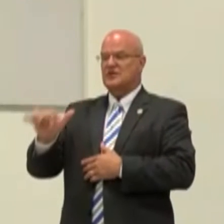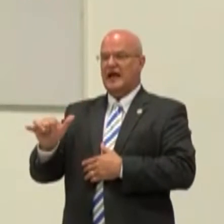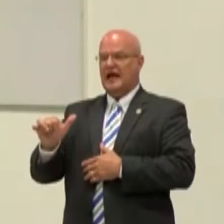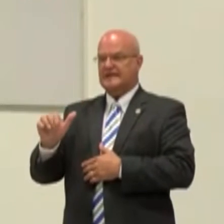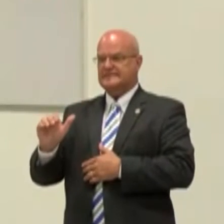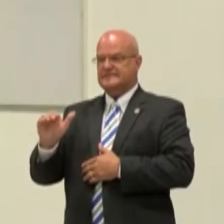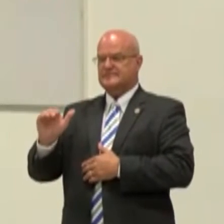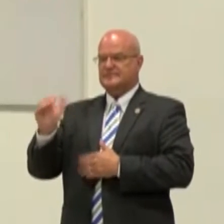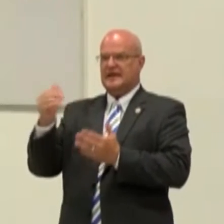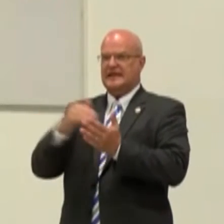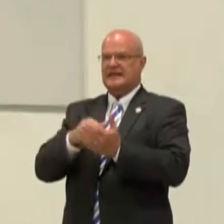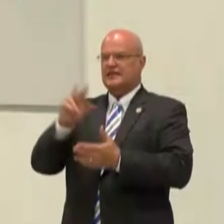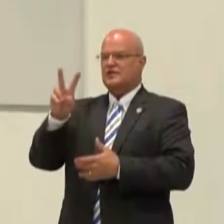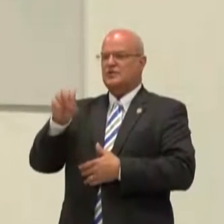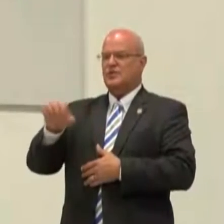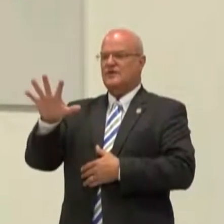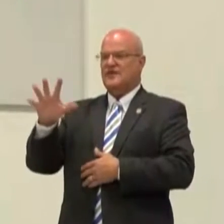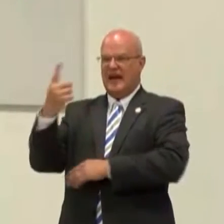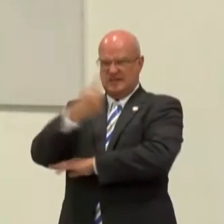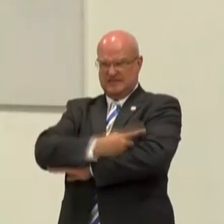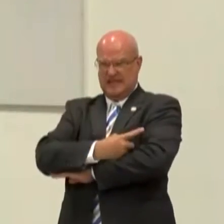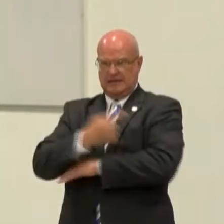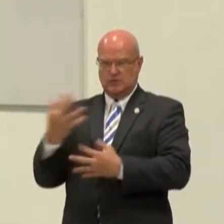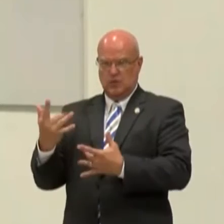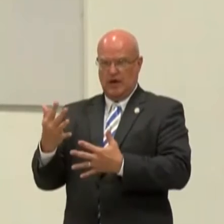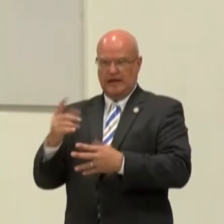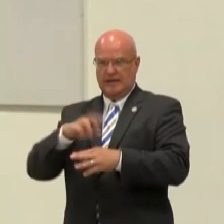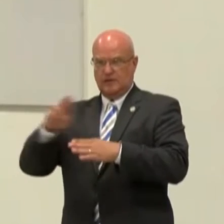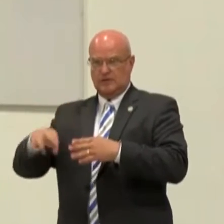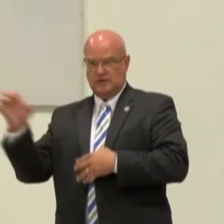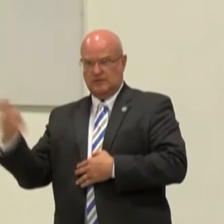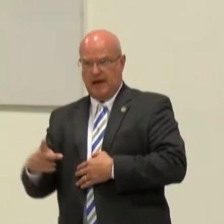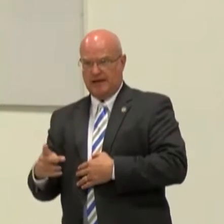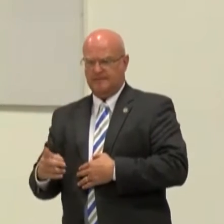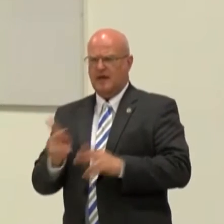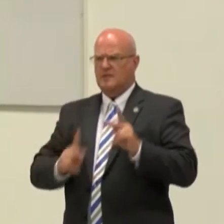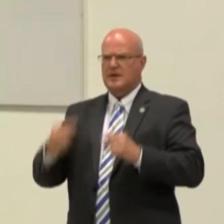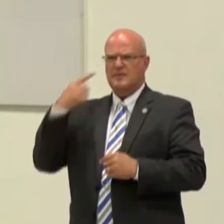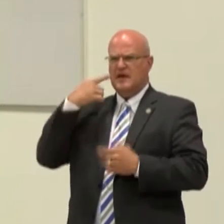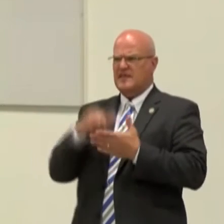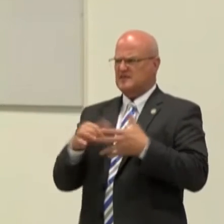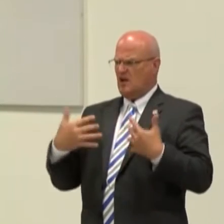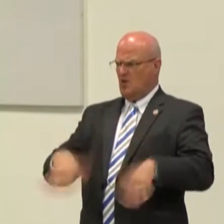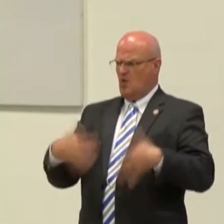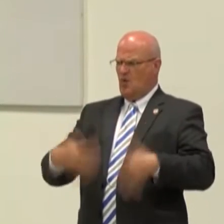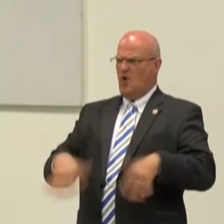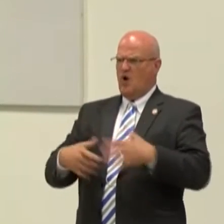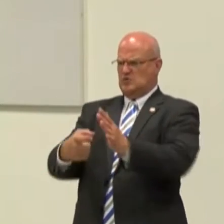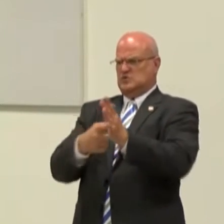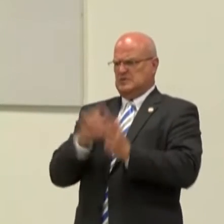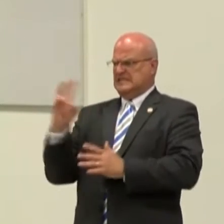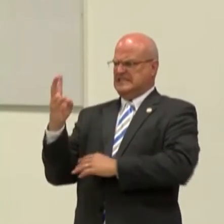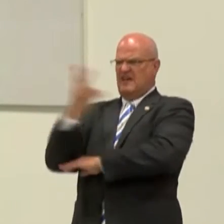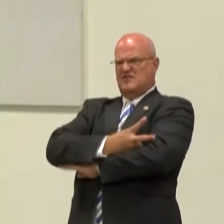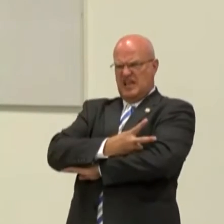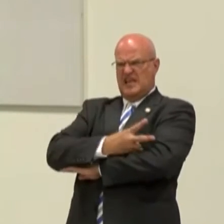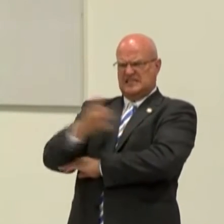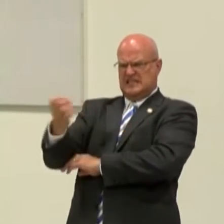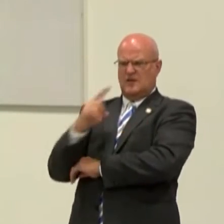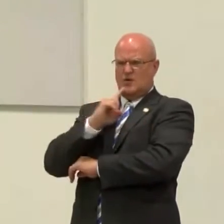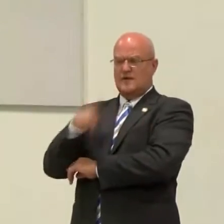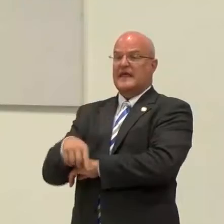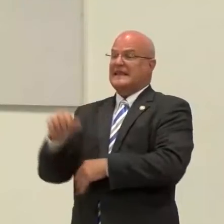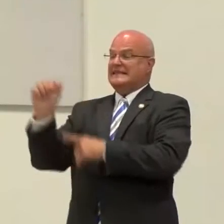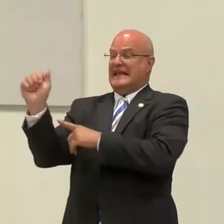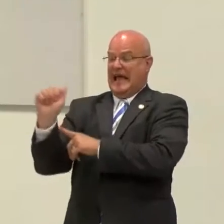edged back up again to 2.5 days. Now, I know some people hear this and say, well, it took me 7 days. Well, this is